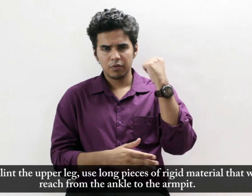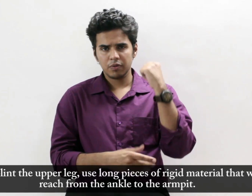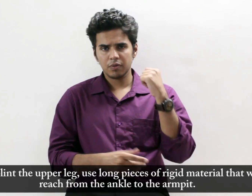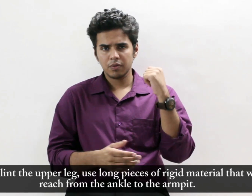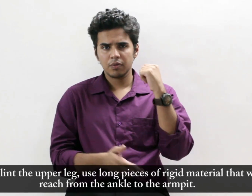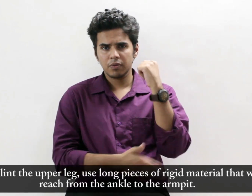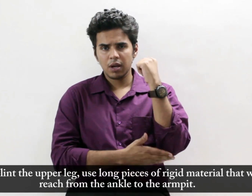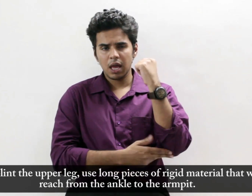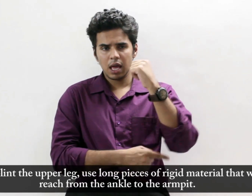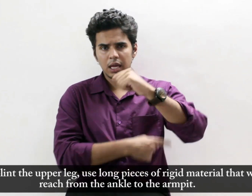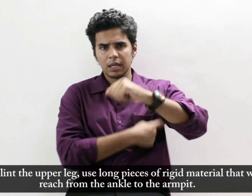armpit.